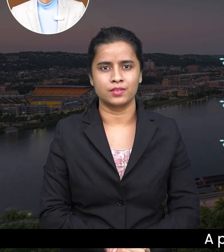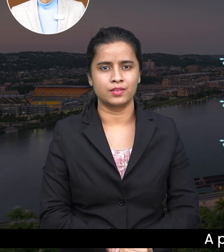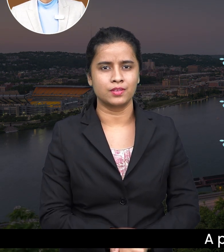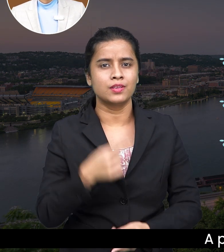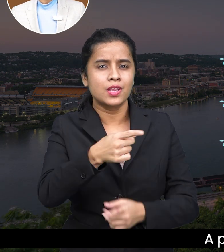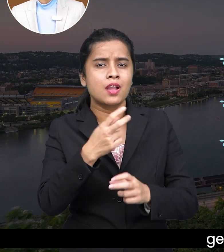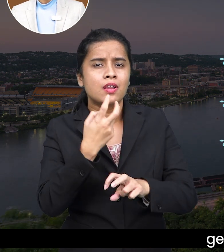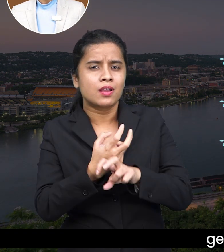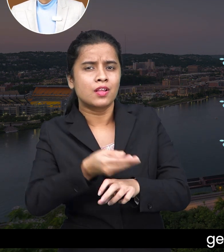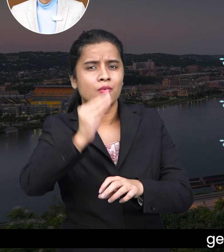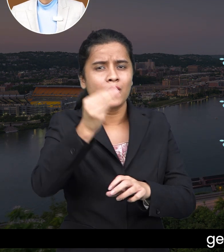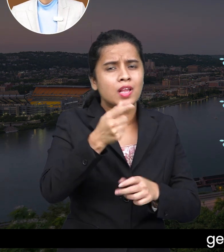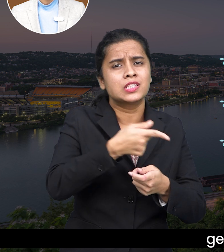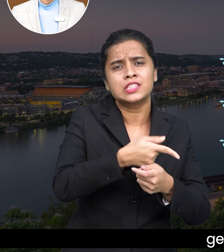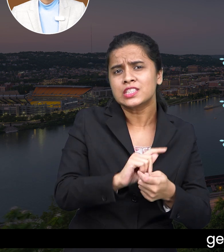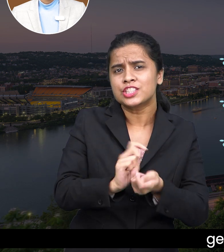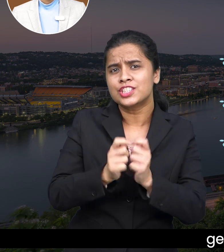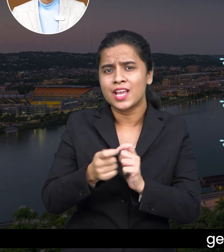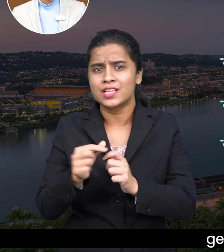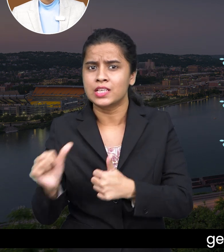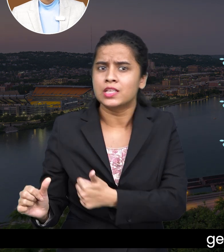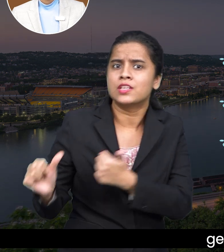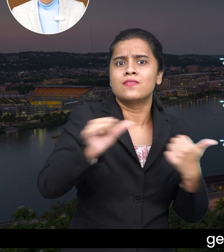A physical change is generally reversible.